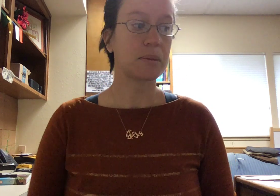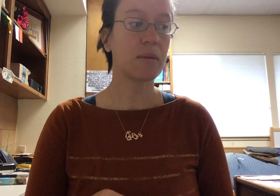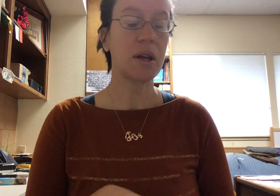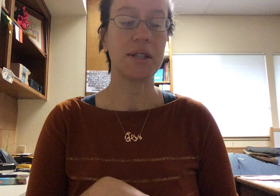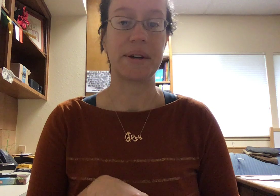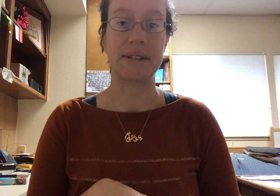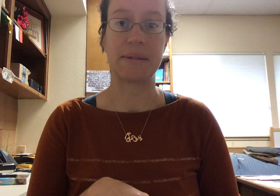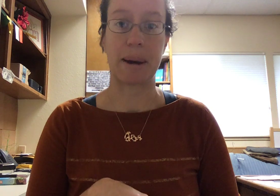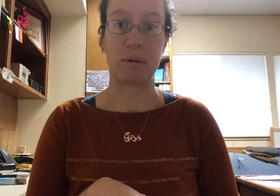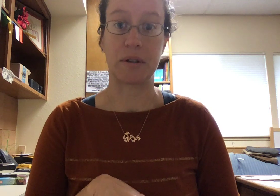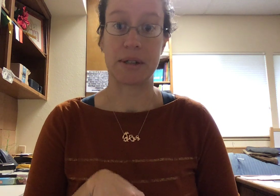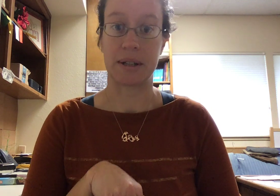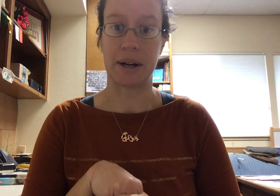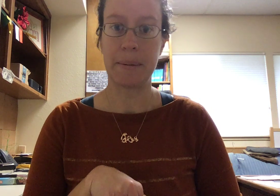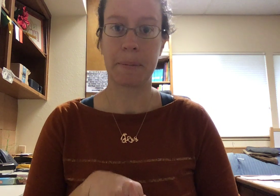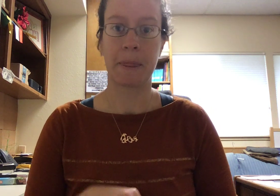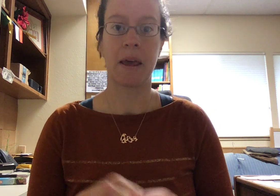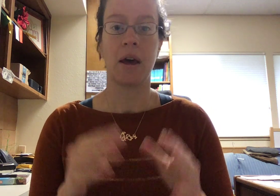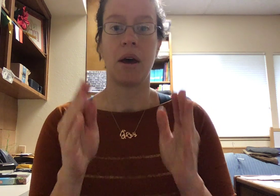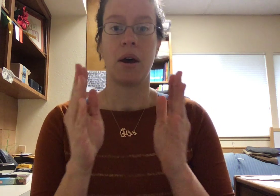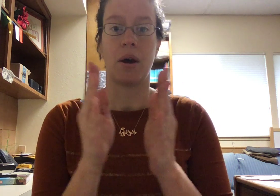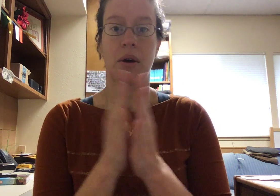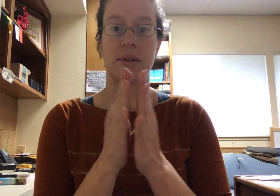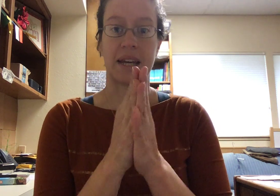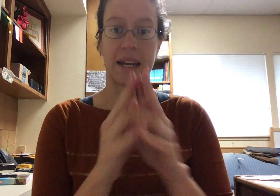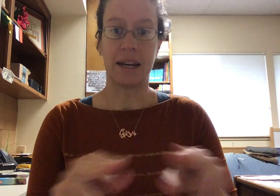So here's the Bible verse, all right? Hosanna,